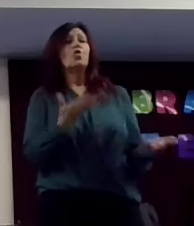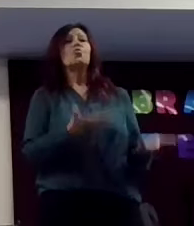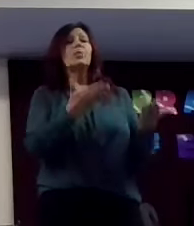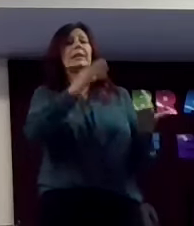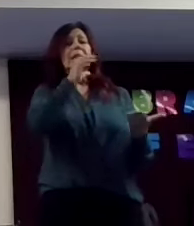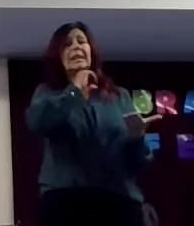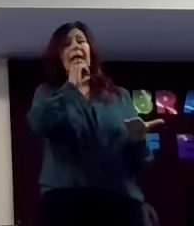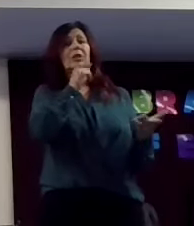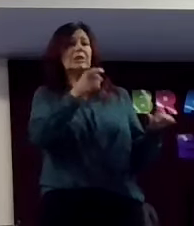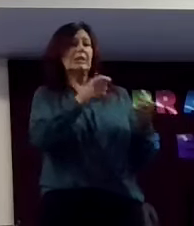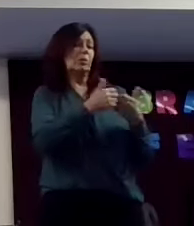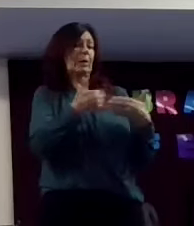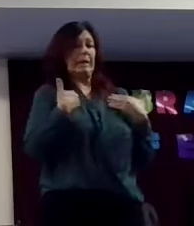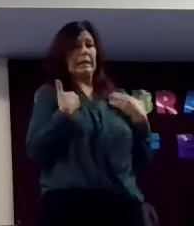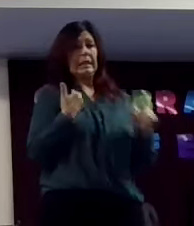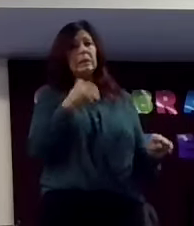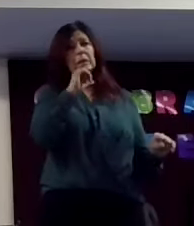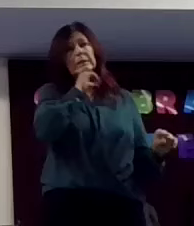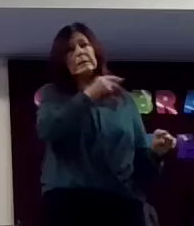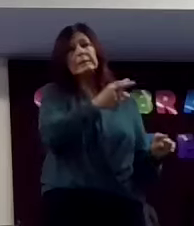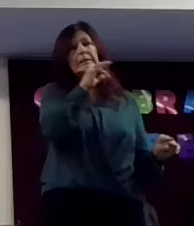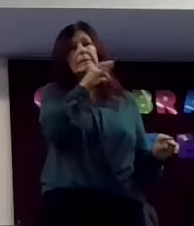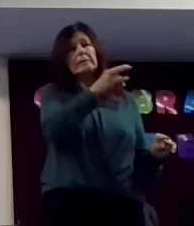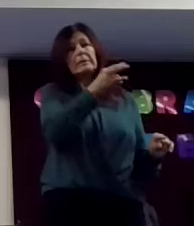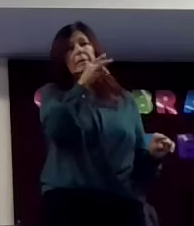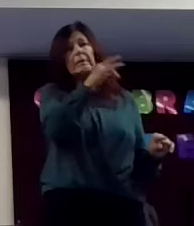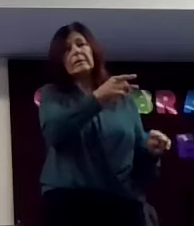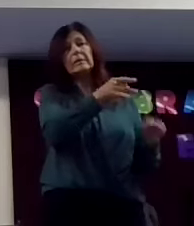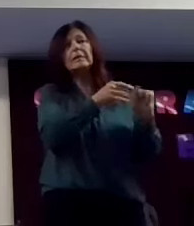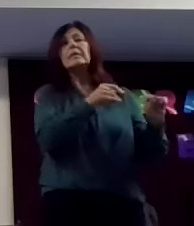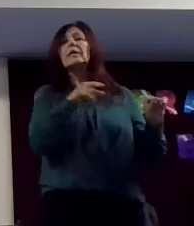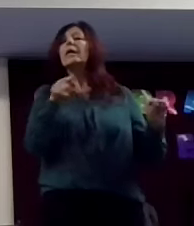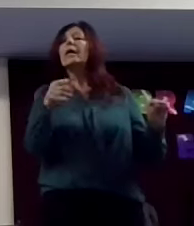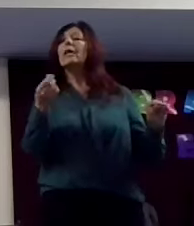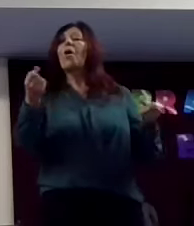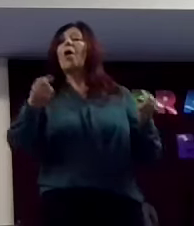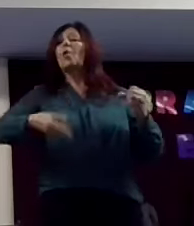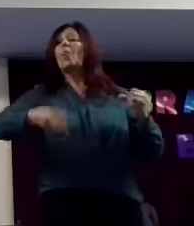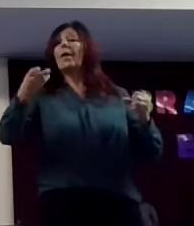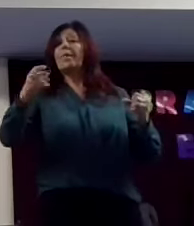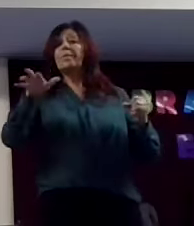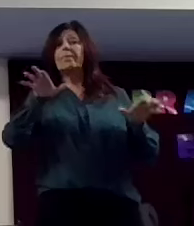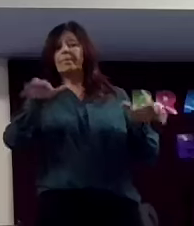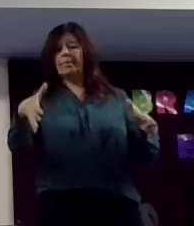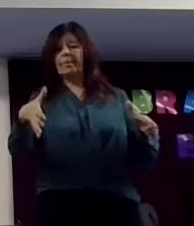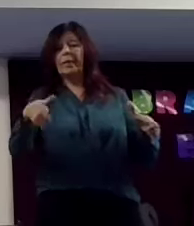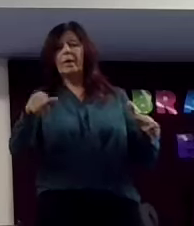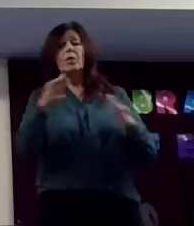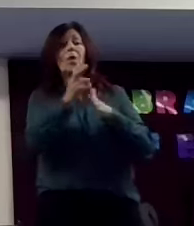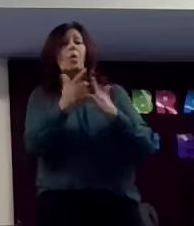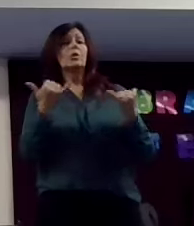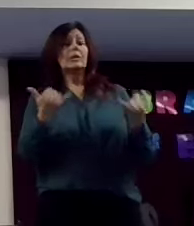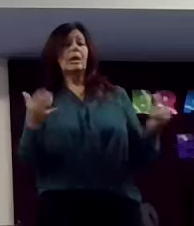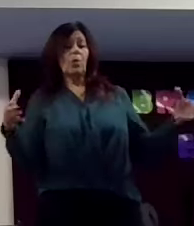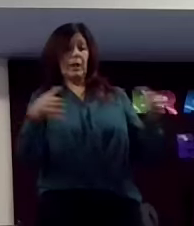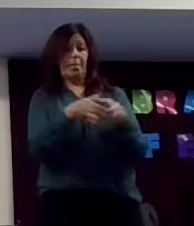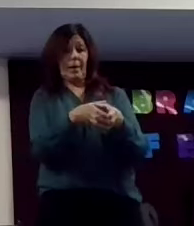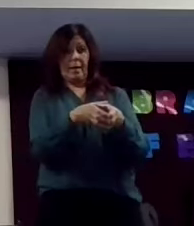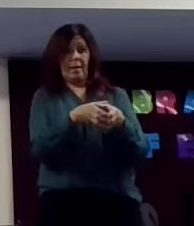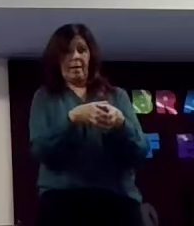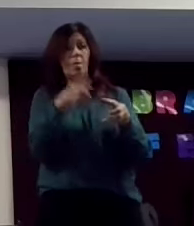Bureau, which deals with young kids, 16, 17, 18-year-olds, and the Auto Theft Bureau in my office. And the lawyers now are